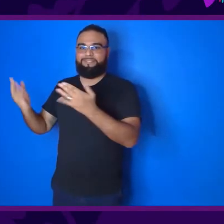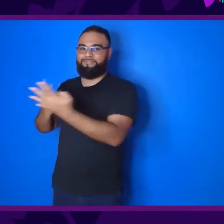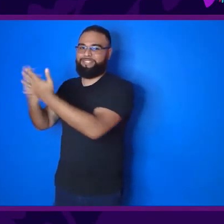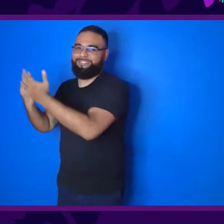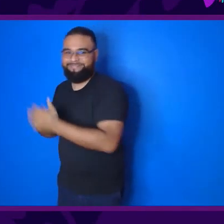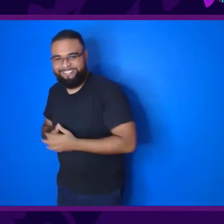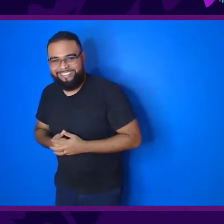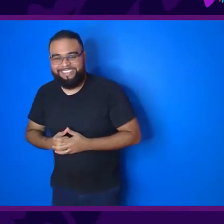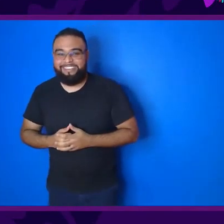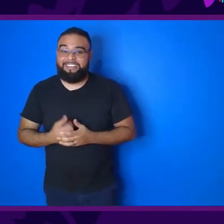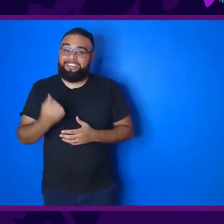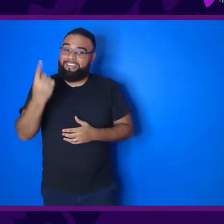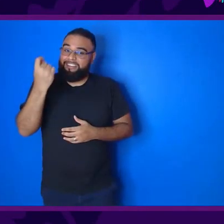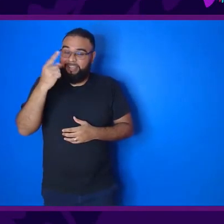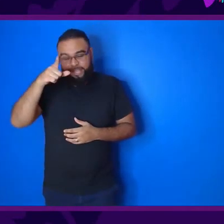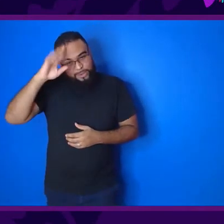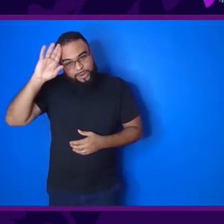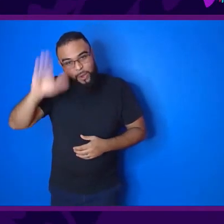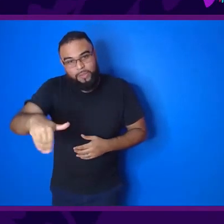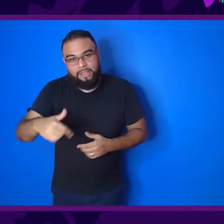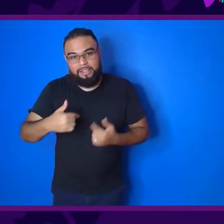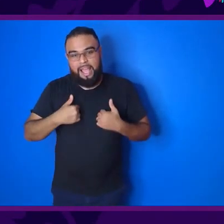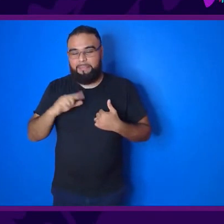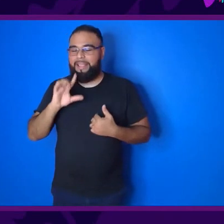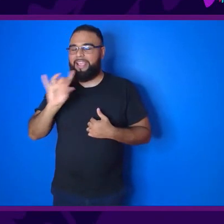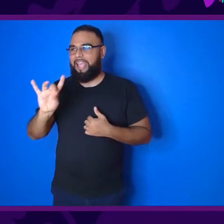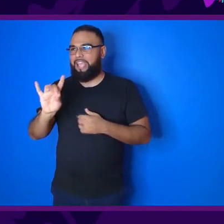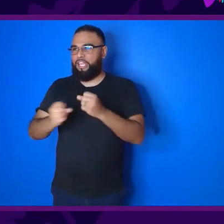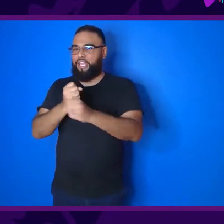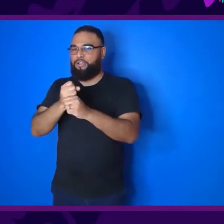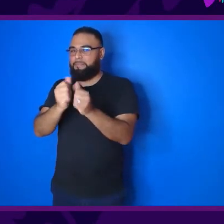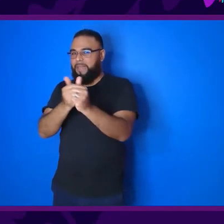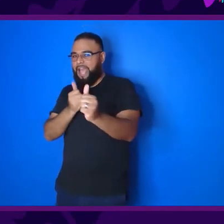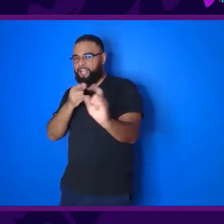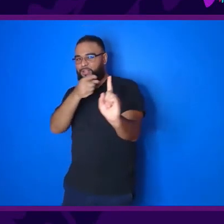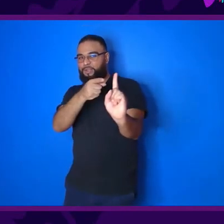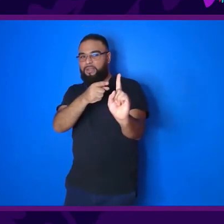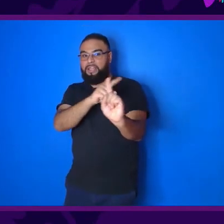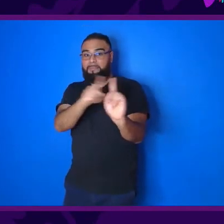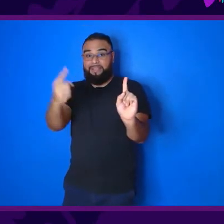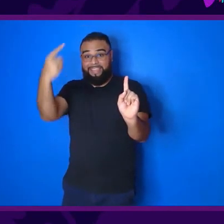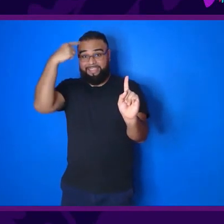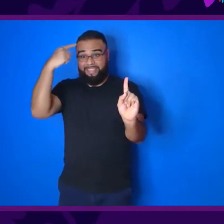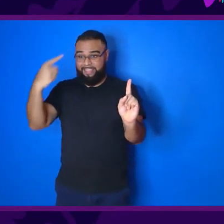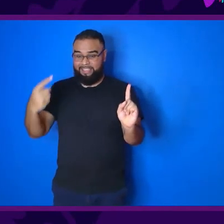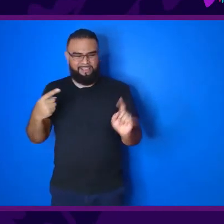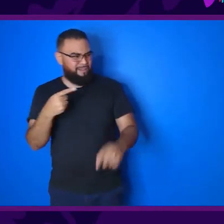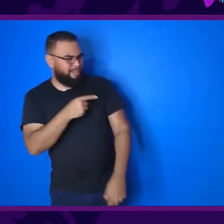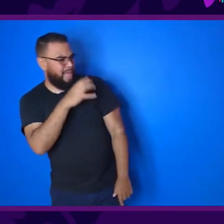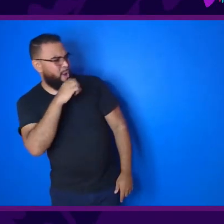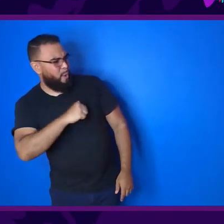you, but people sort of think, well, God, if that old broad can do it, I can do it, right?